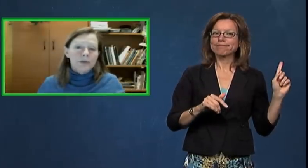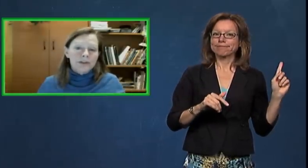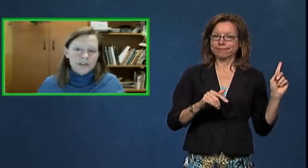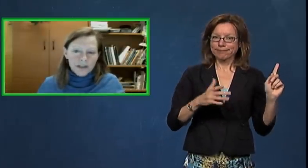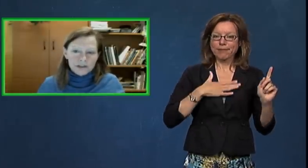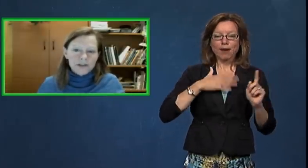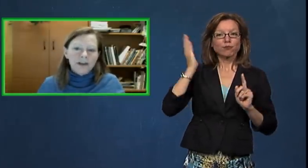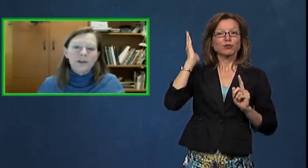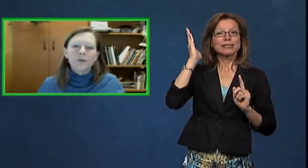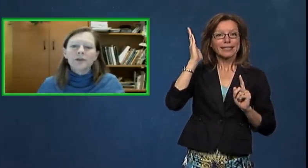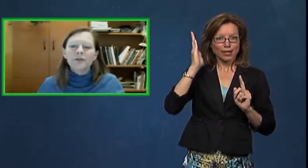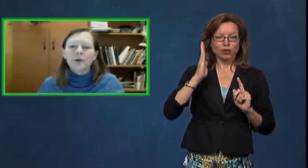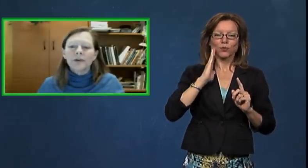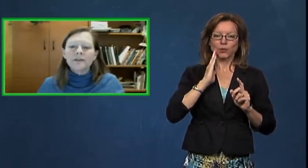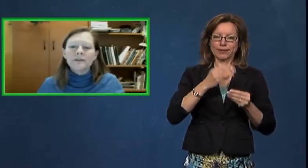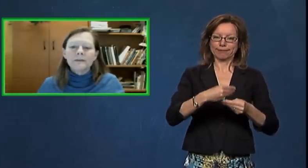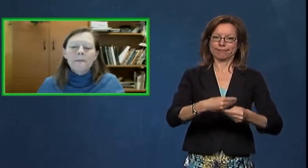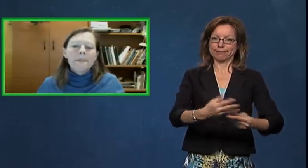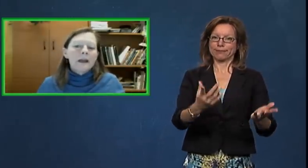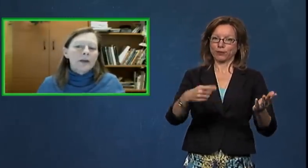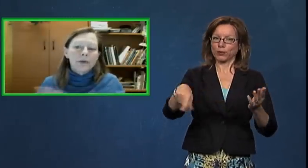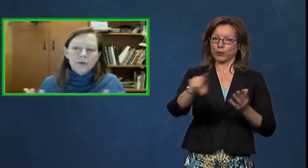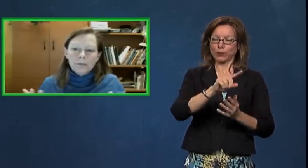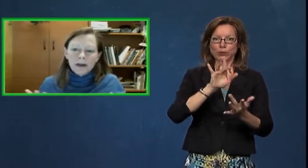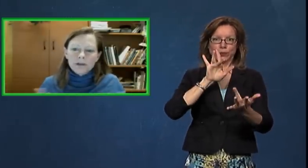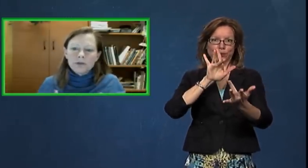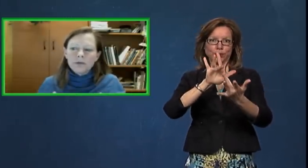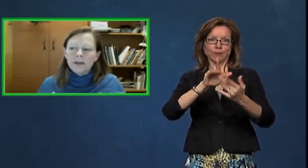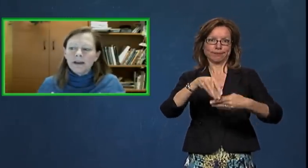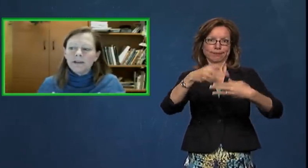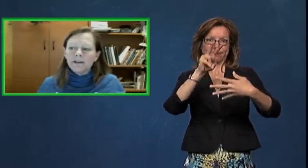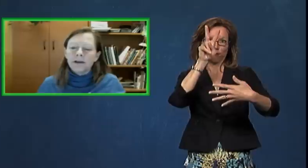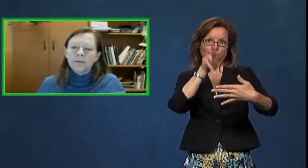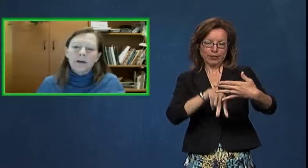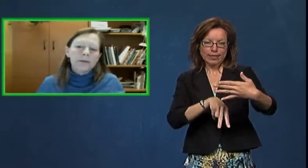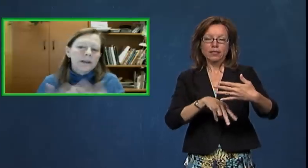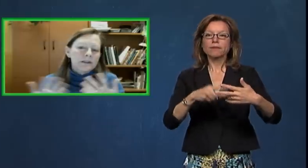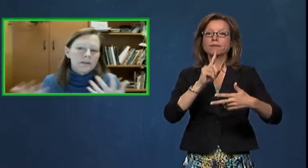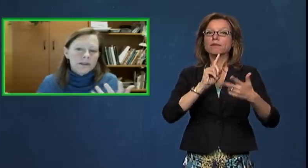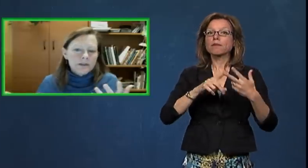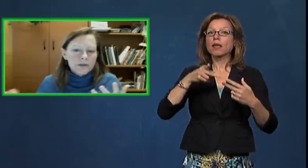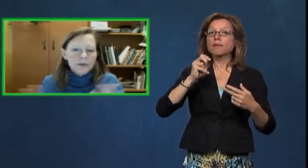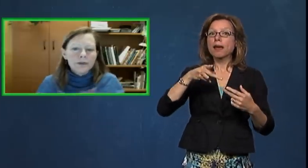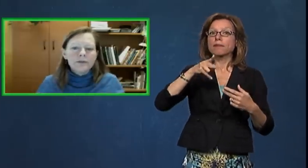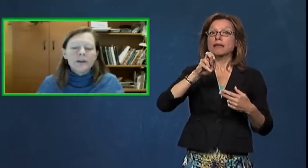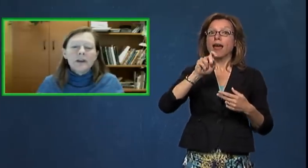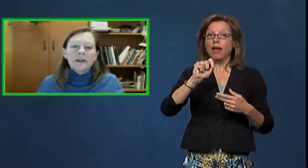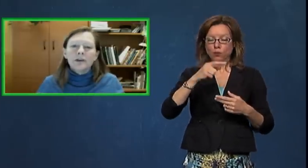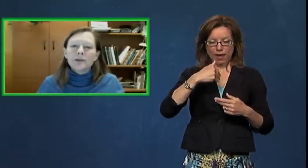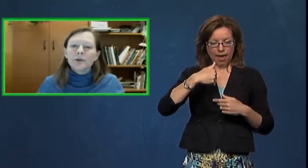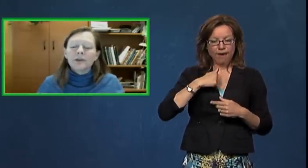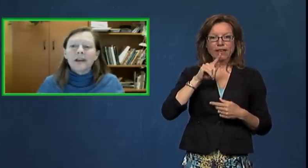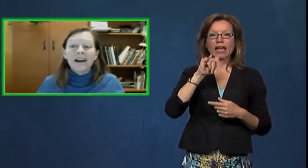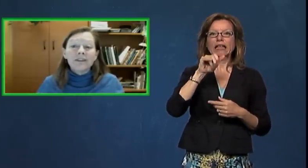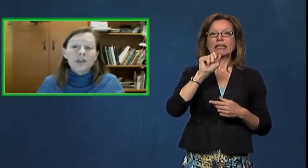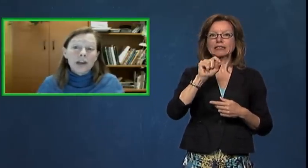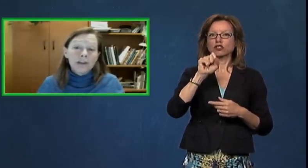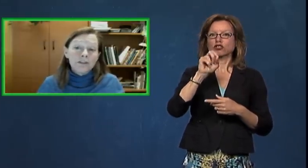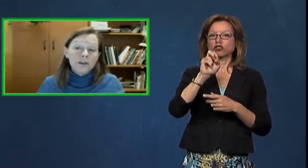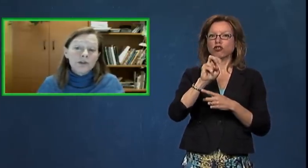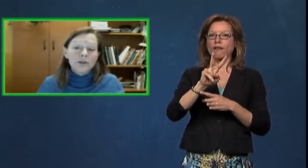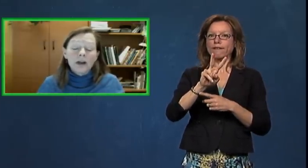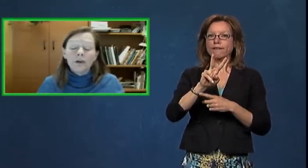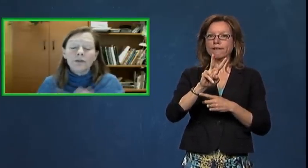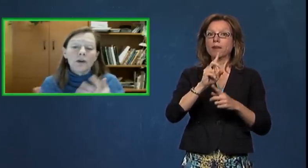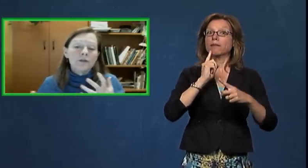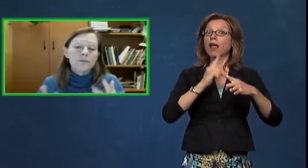the presentation document, of course. I want to remind you that PepNet has a listserv and also a live chat